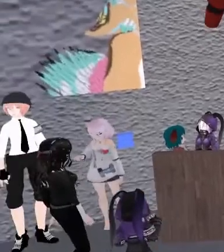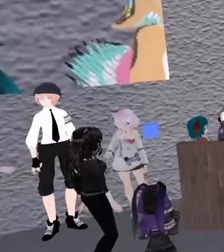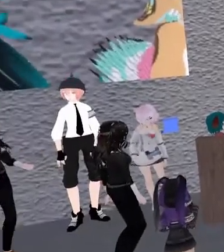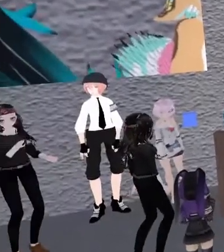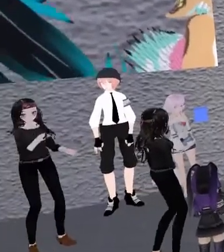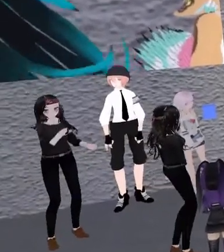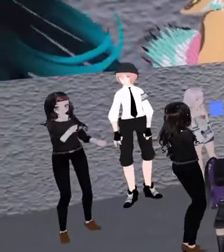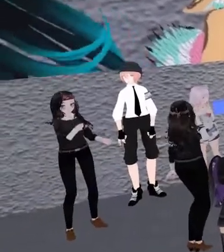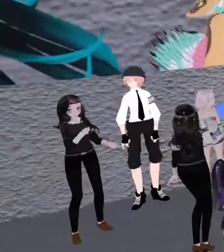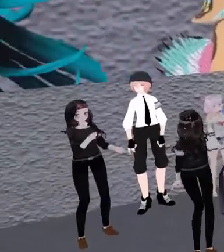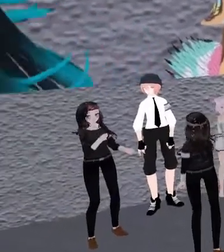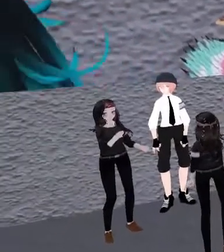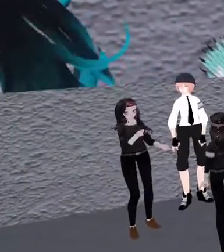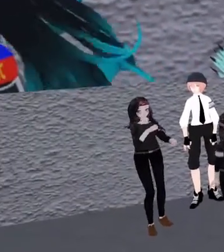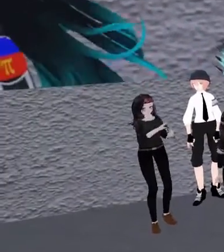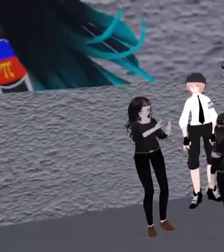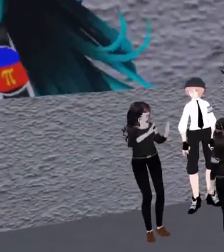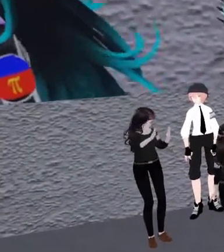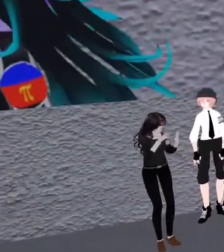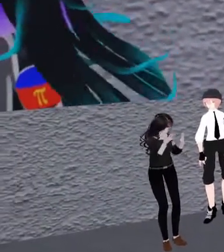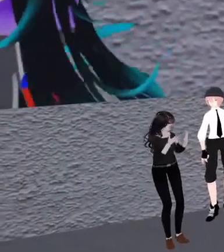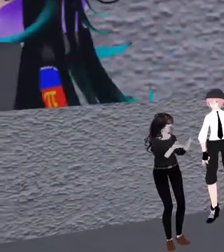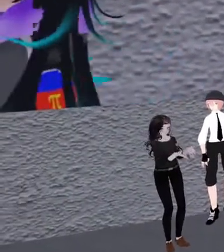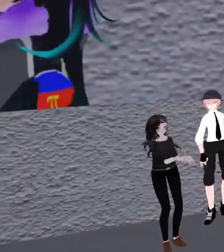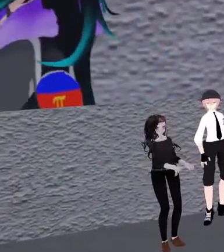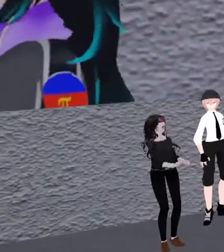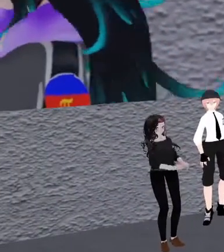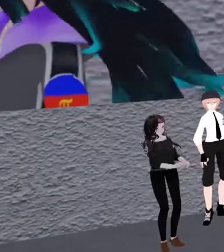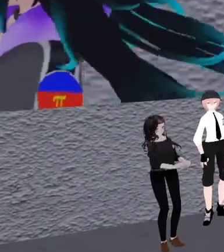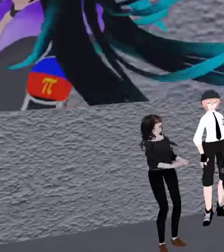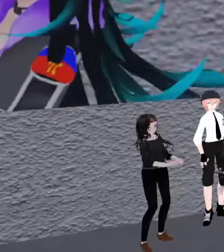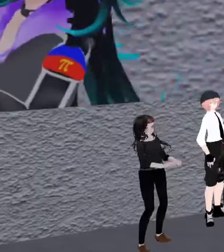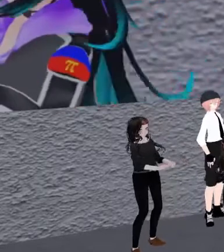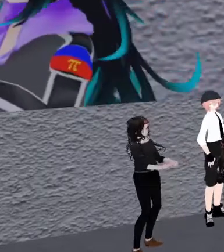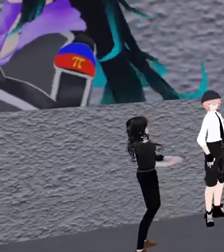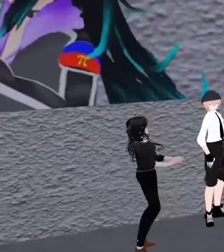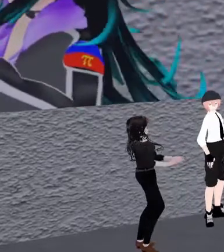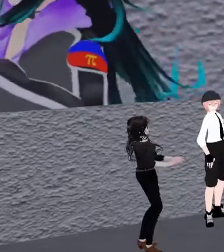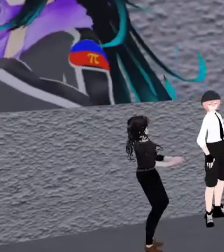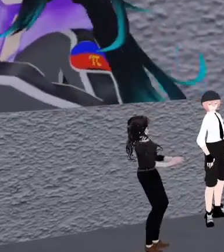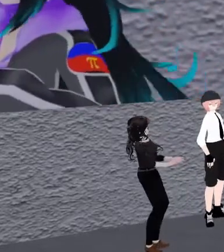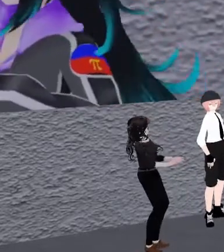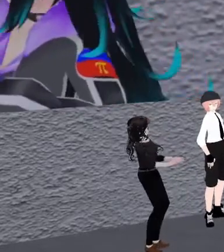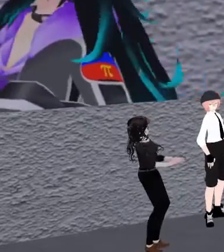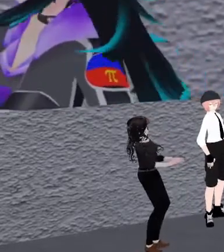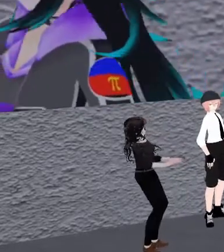just every once in a while I get the lag spikes and it's just like, oh. Even though I got it Alright, custom made so- specifically for the VR sign language